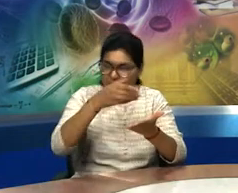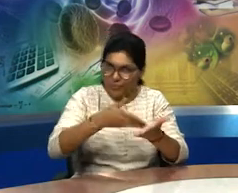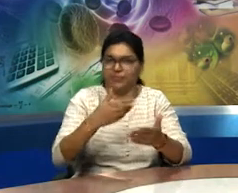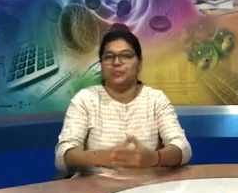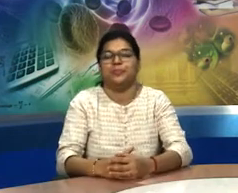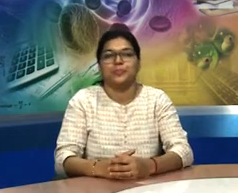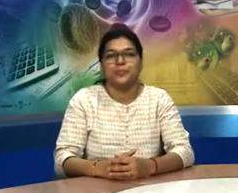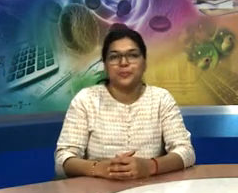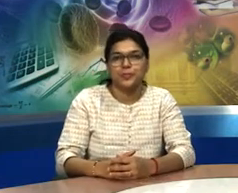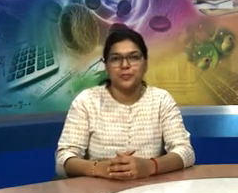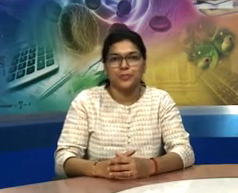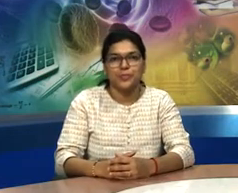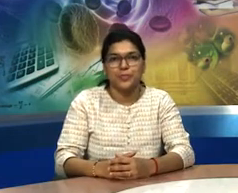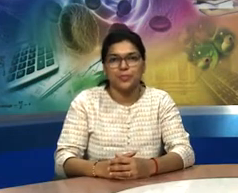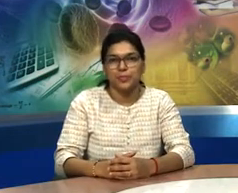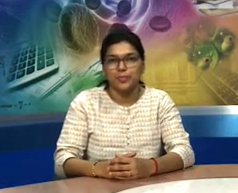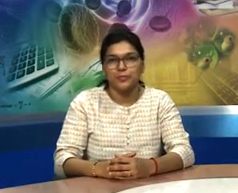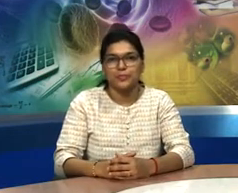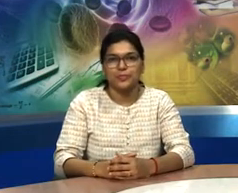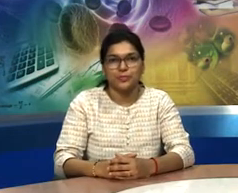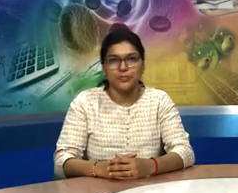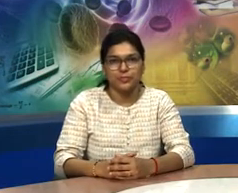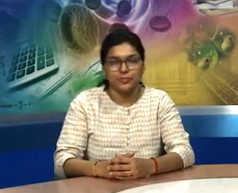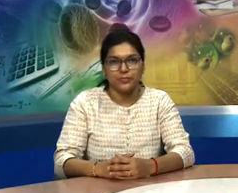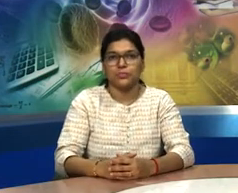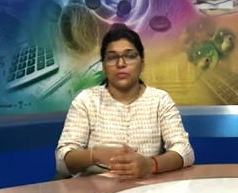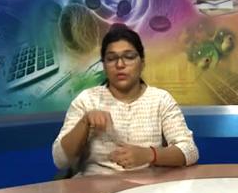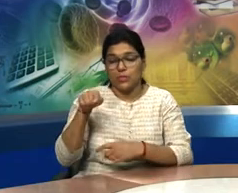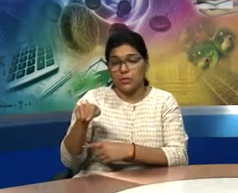himself never to steal again in future.